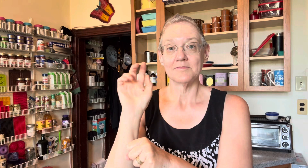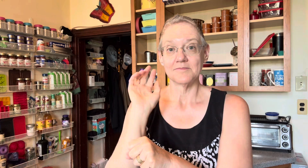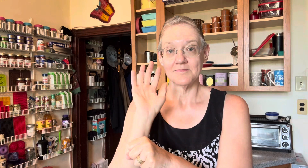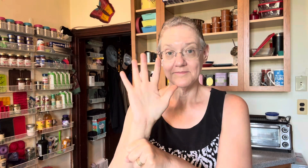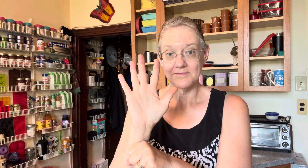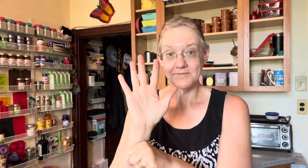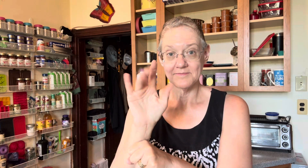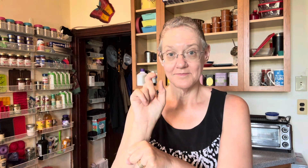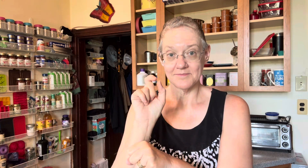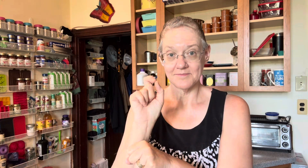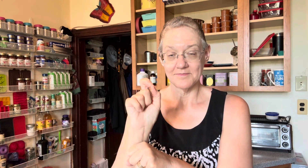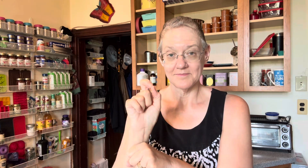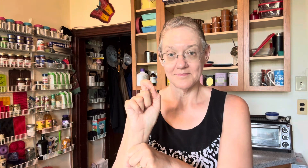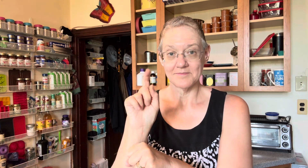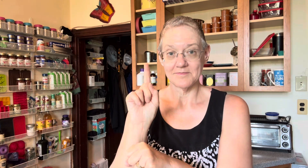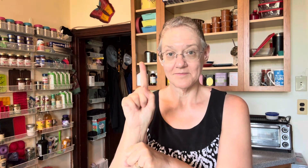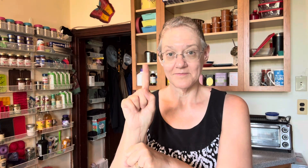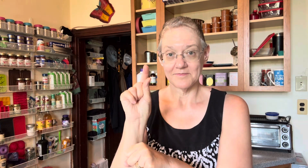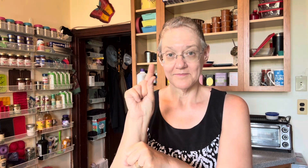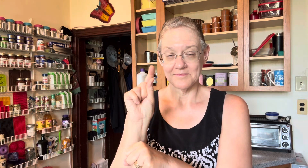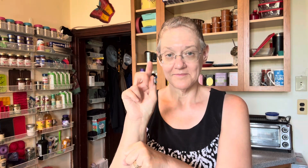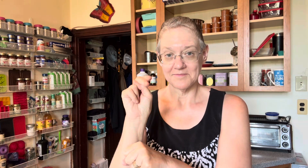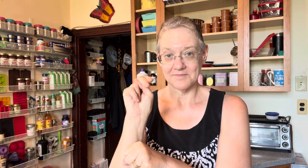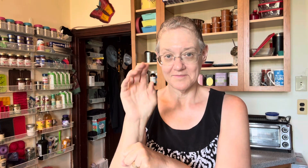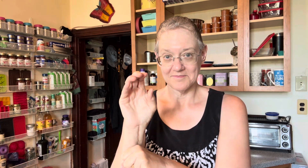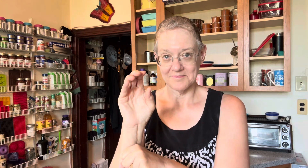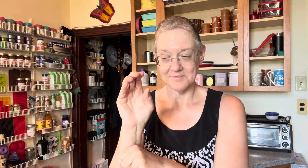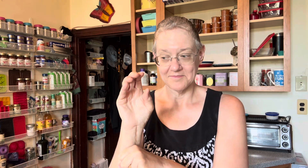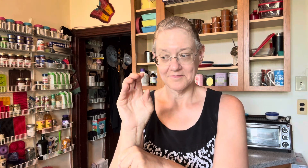the yogurt 5.1 grams of net carbs.